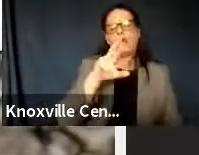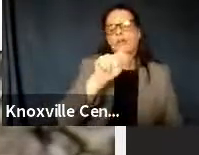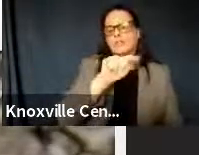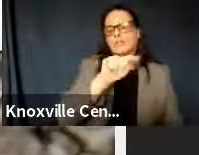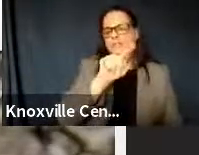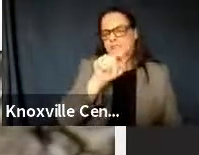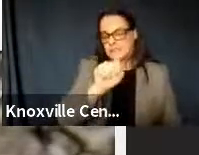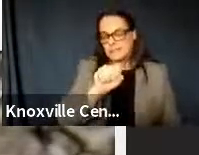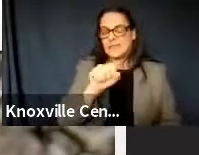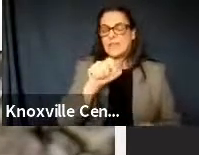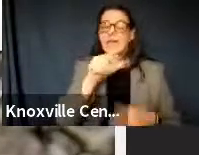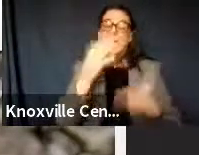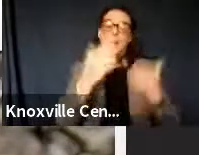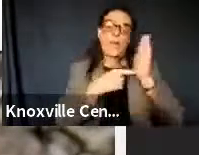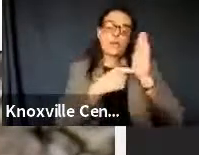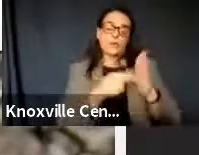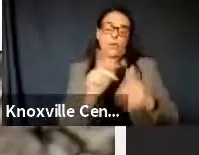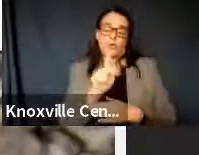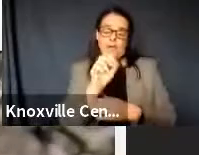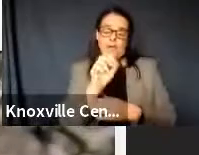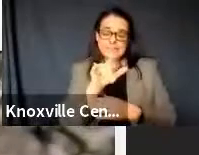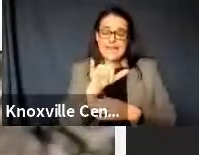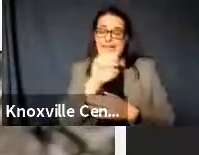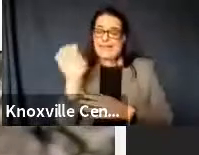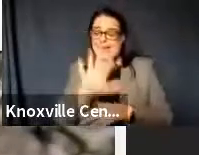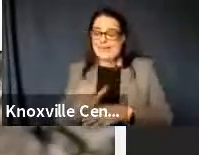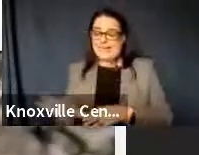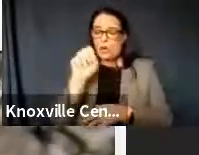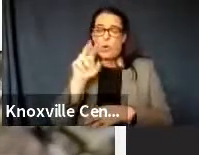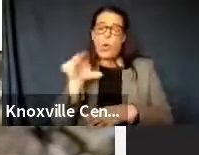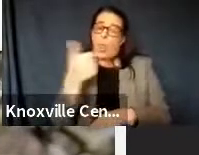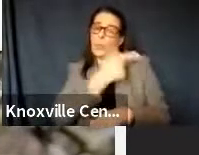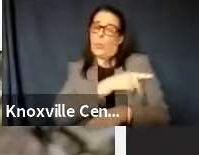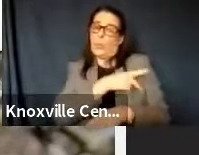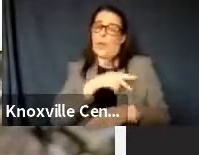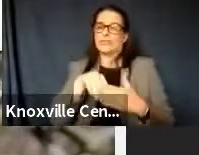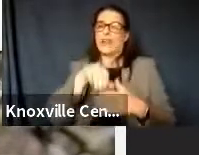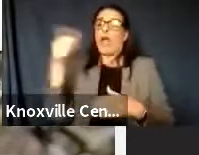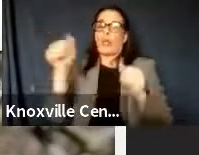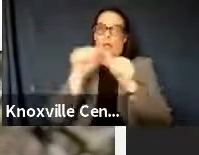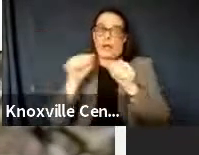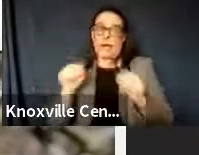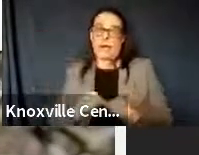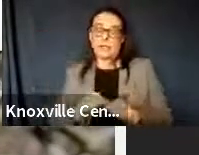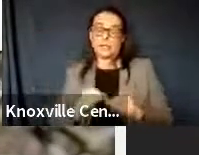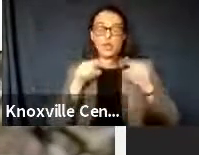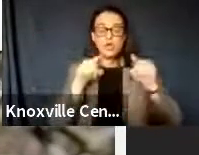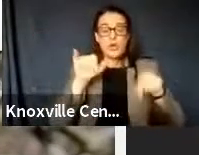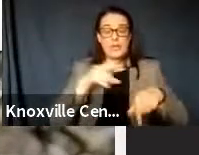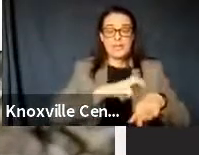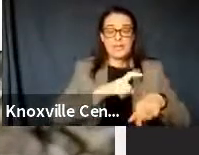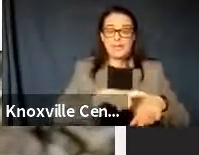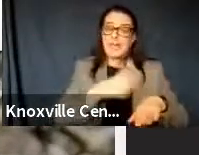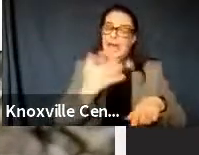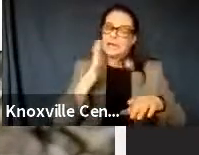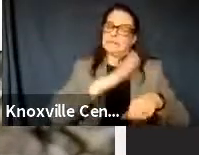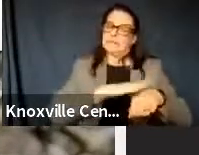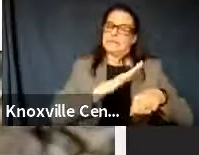County, the East region, or patients from other jurisdictions. During this time period, flags were noted for positive